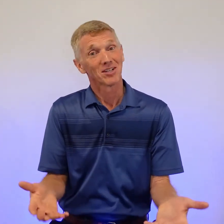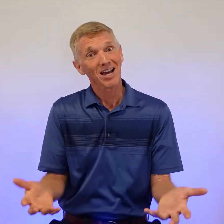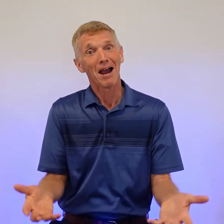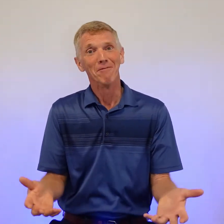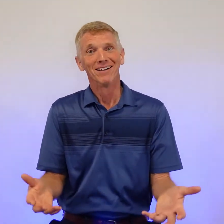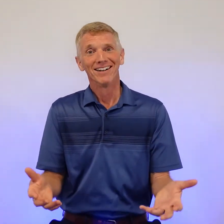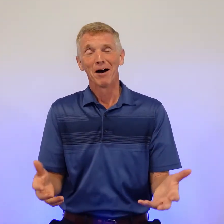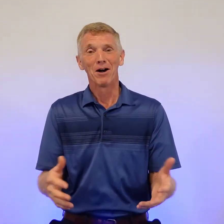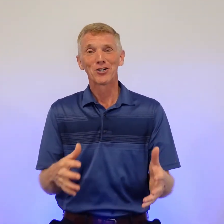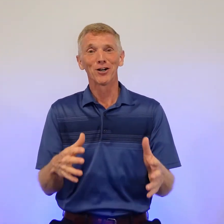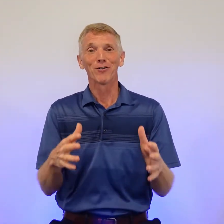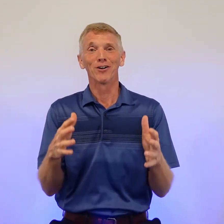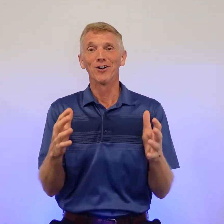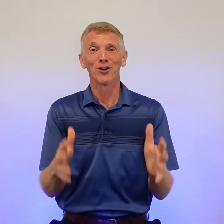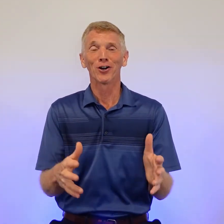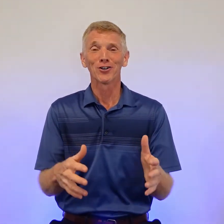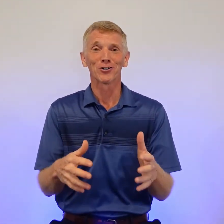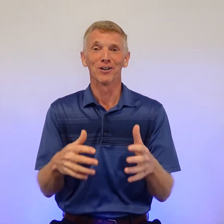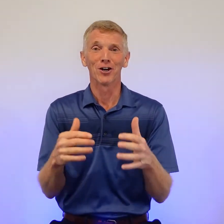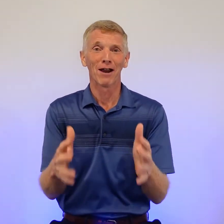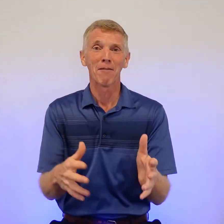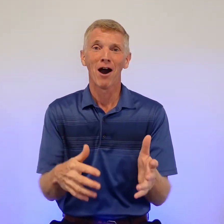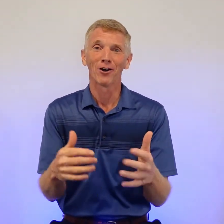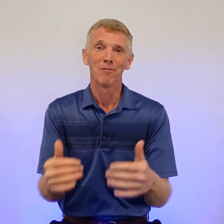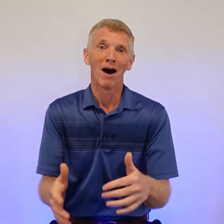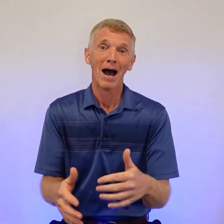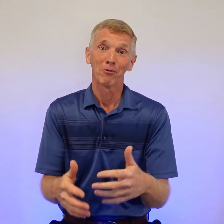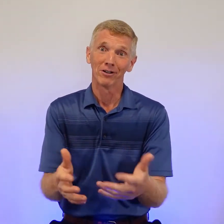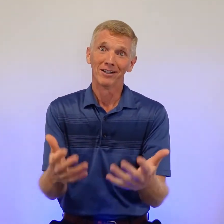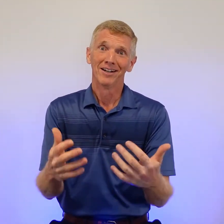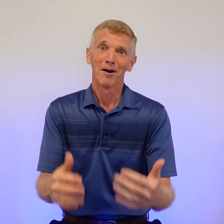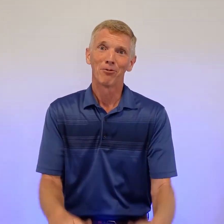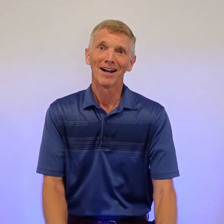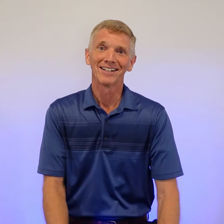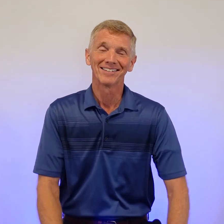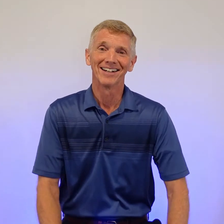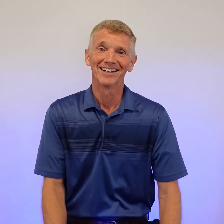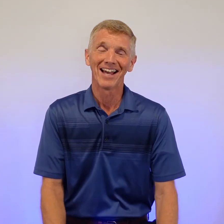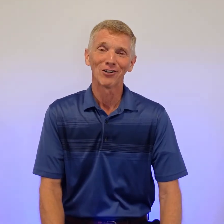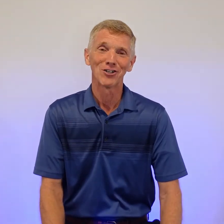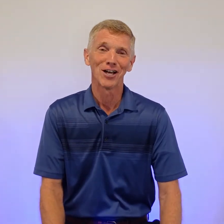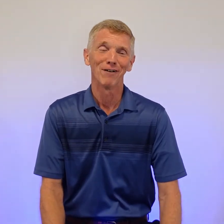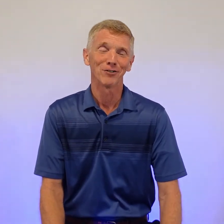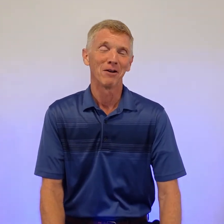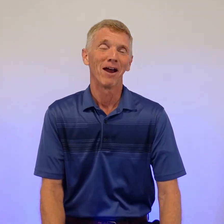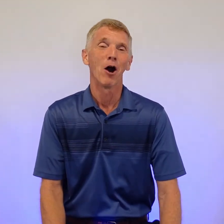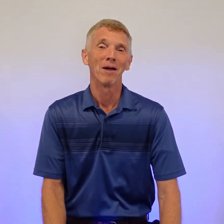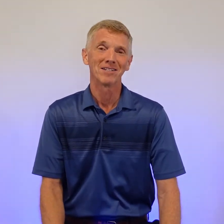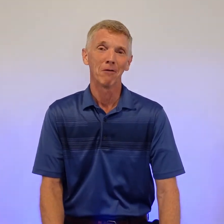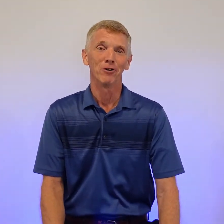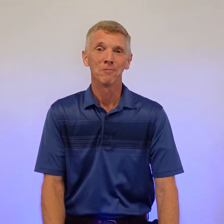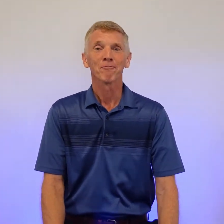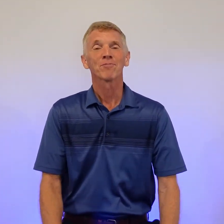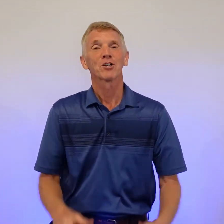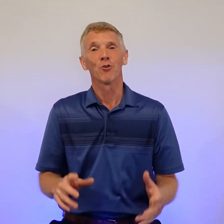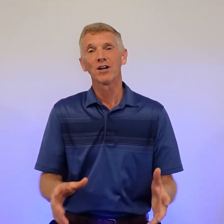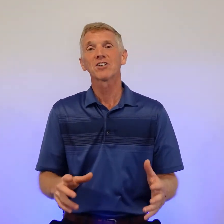time. I'm not sure if you're a nurse or a grandma or a mom or a pregnant gal herself. So anyway, I hope that's helpful. So there's the signs